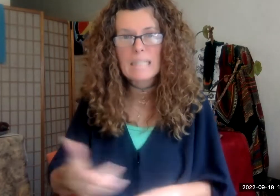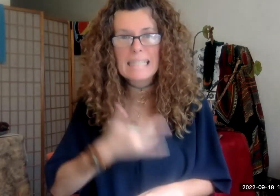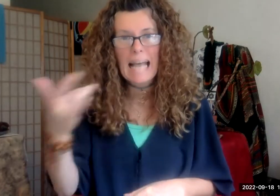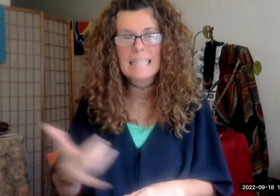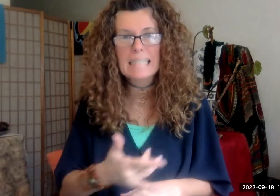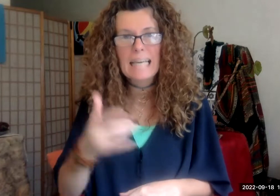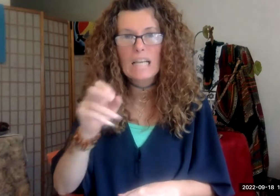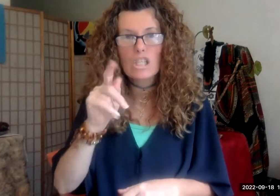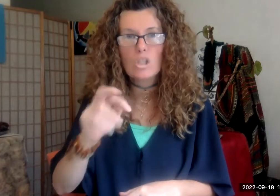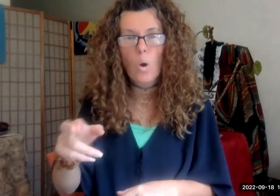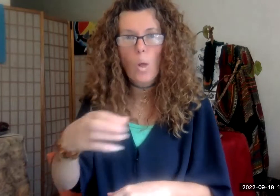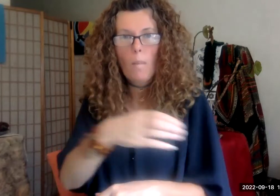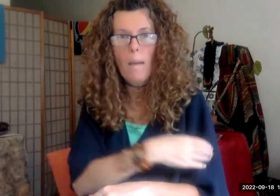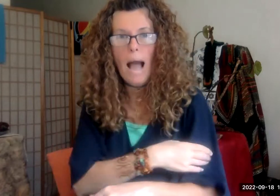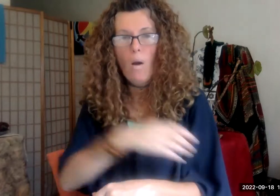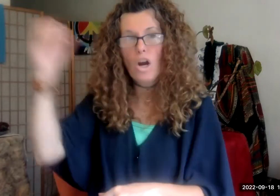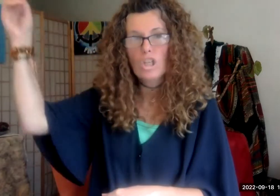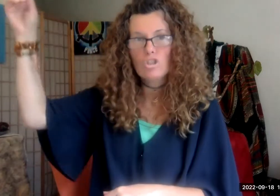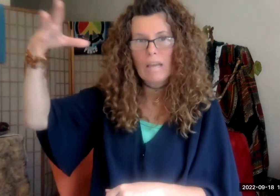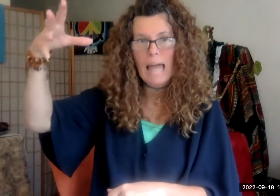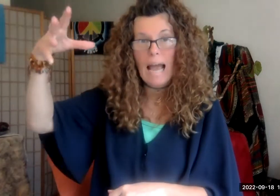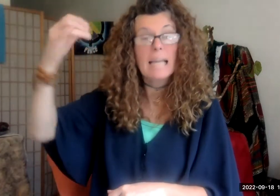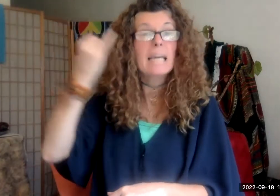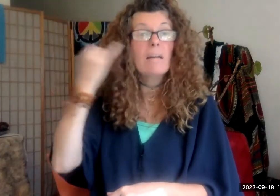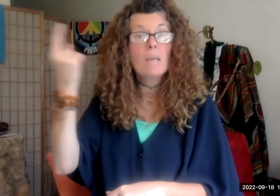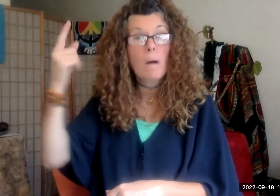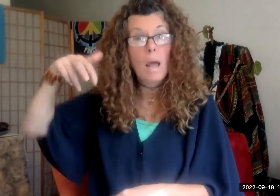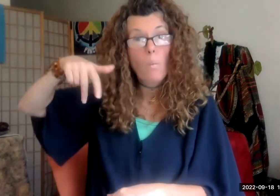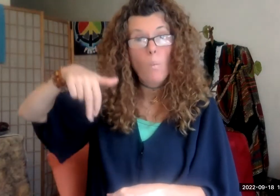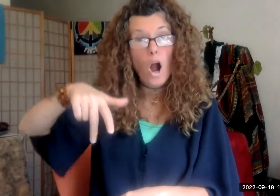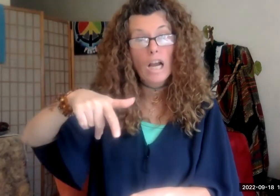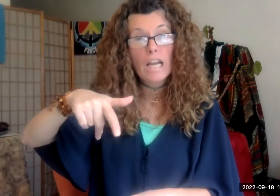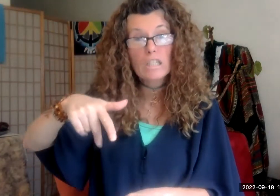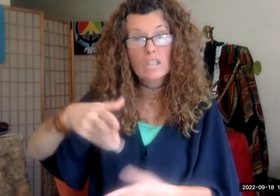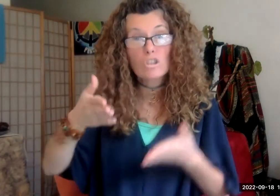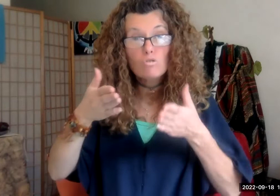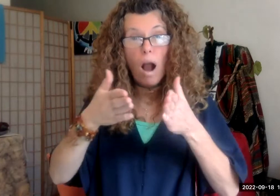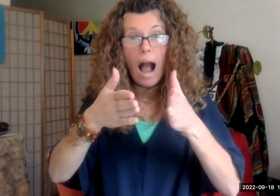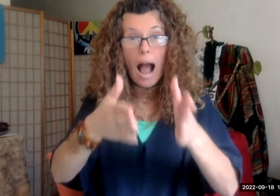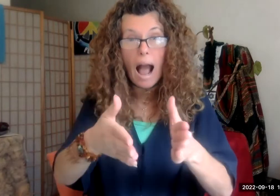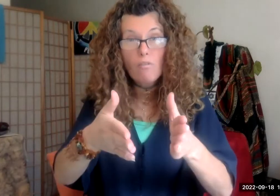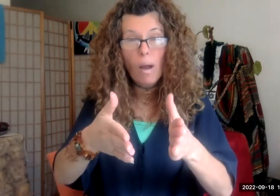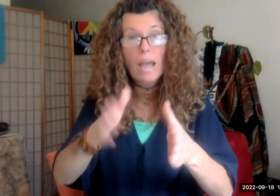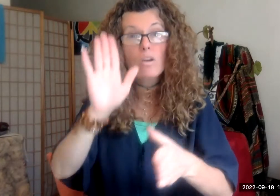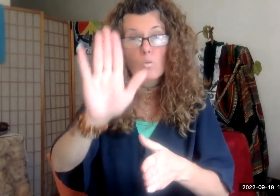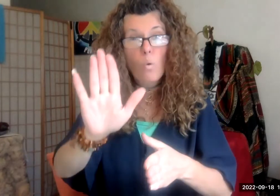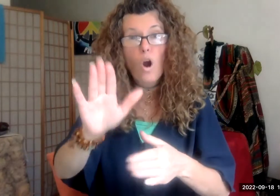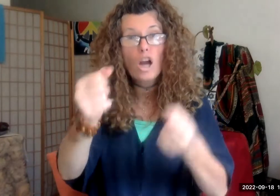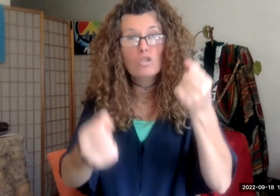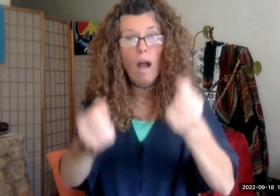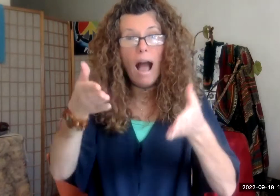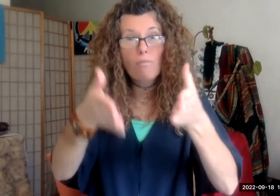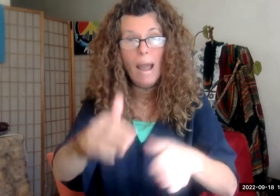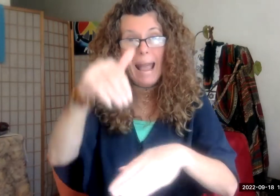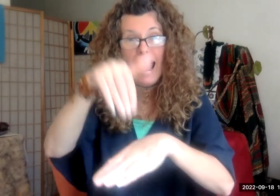solar powered street lights. So somebody walks into your driveway at night, which is when most of this happens, you're going to